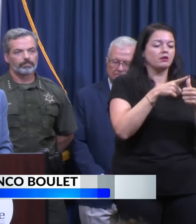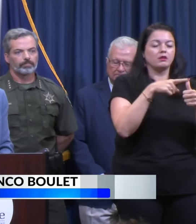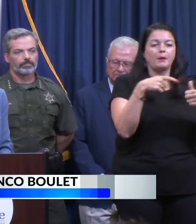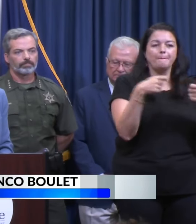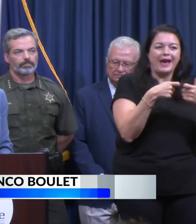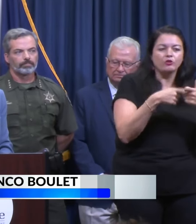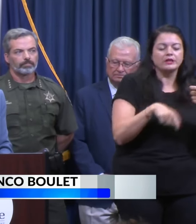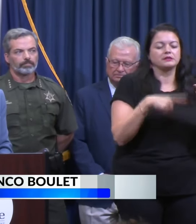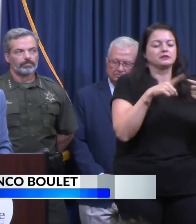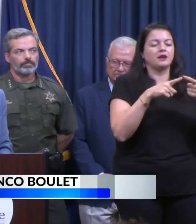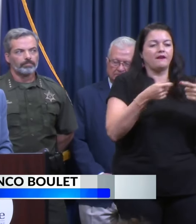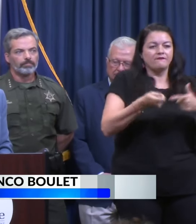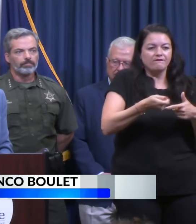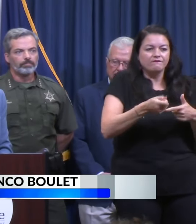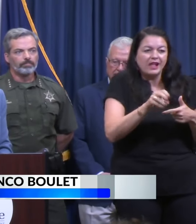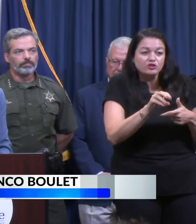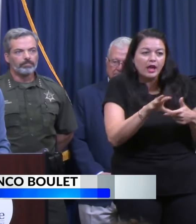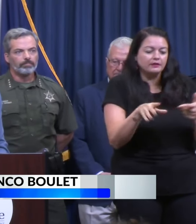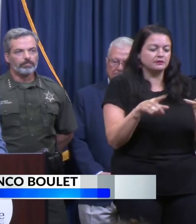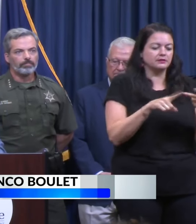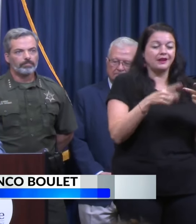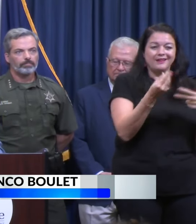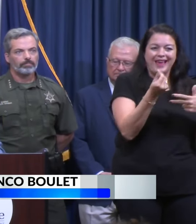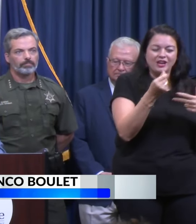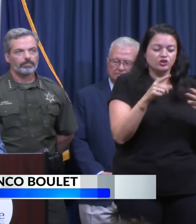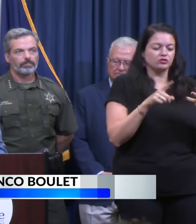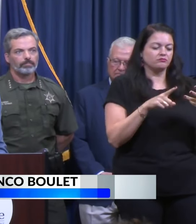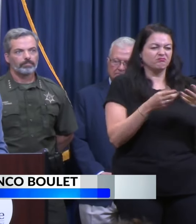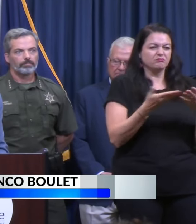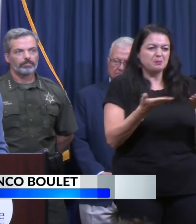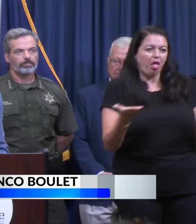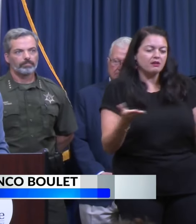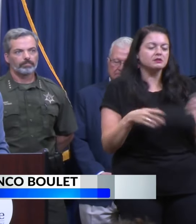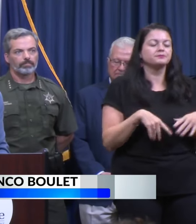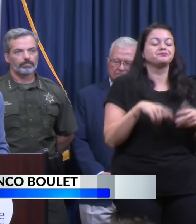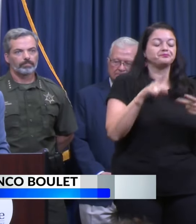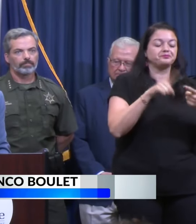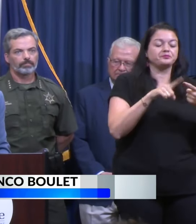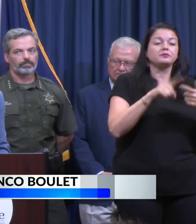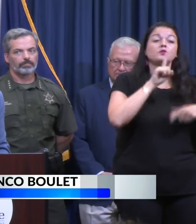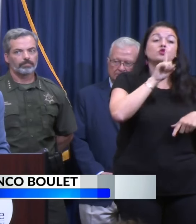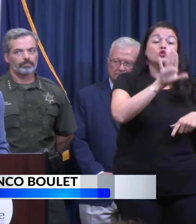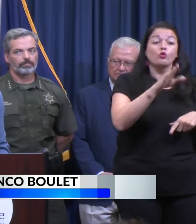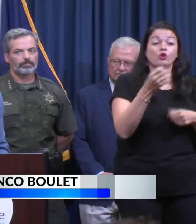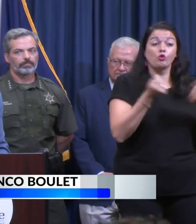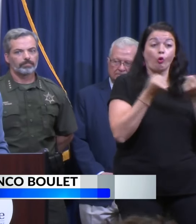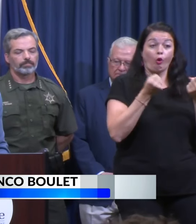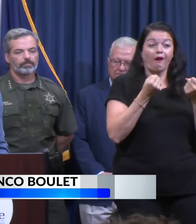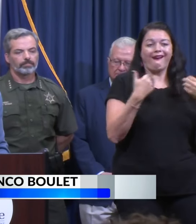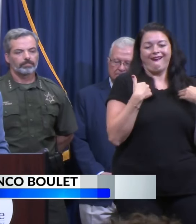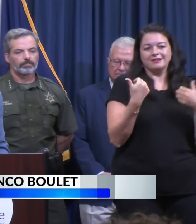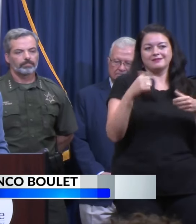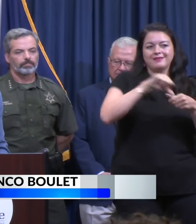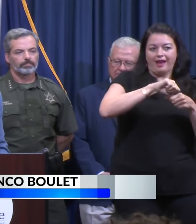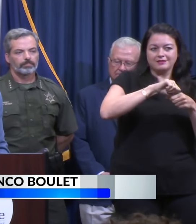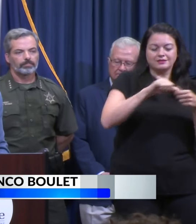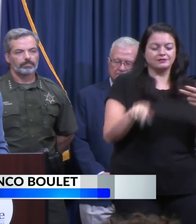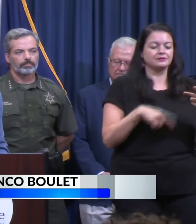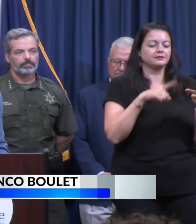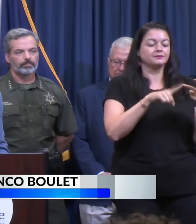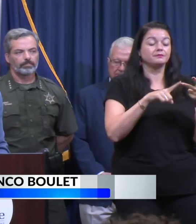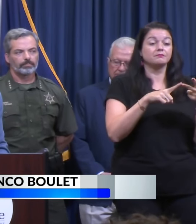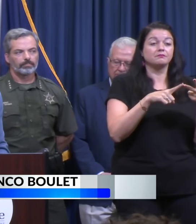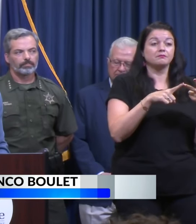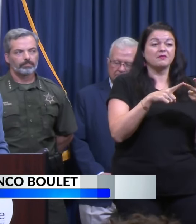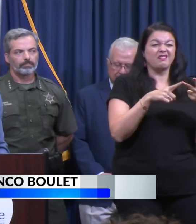cash, and first aid supplies. Ensure your car is in working condition with a full tank of gas. Secure loose